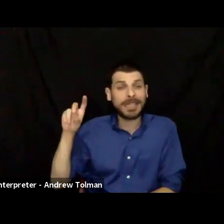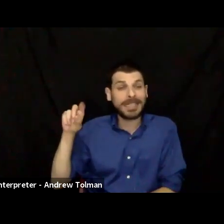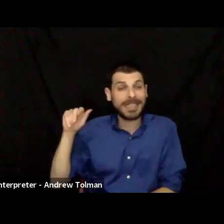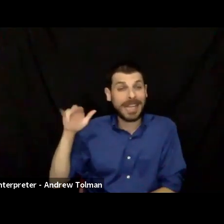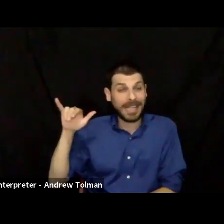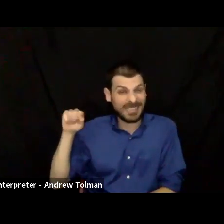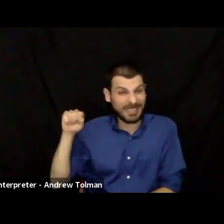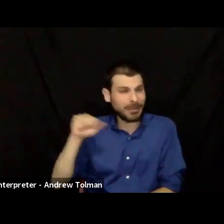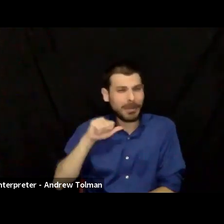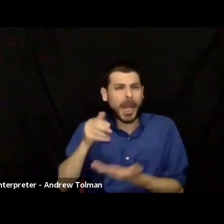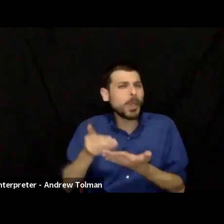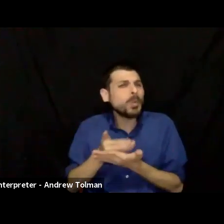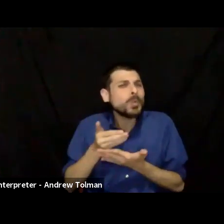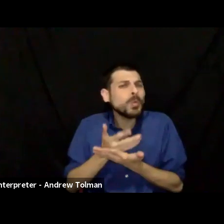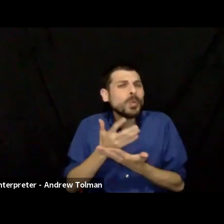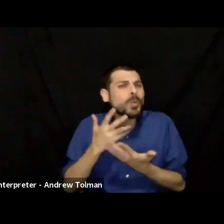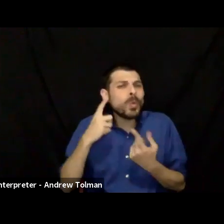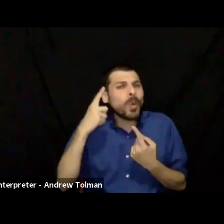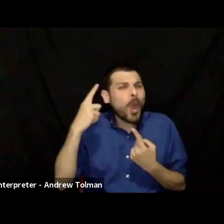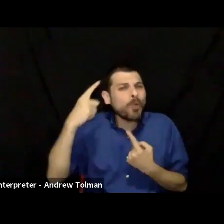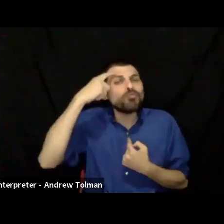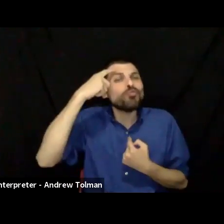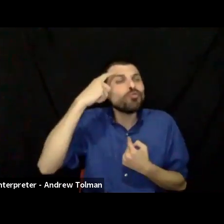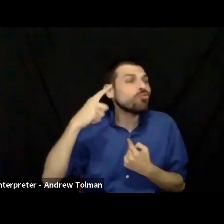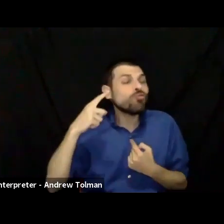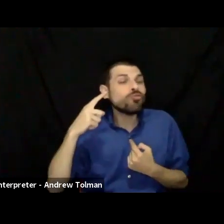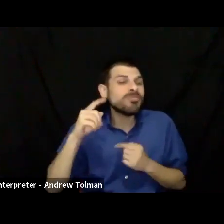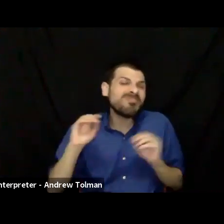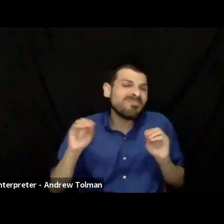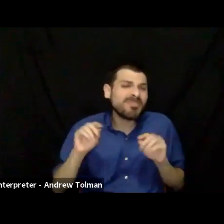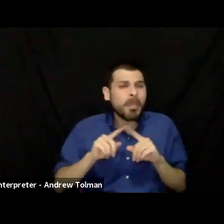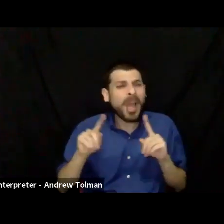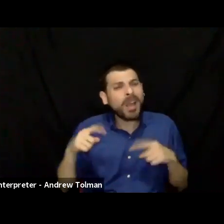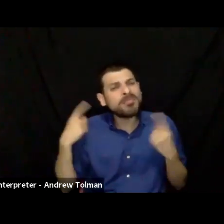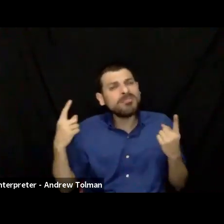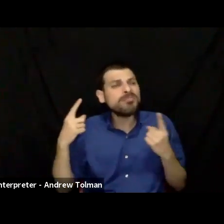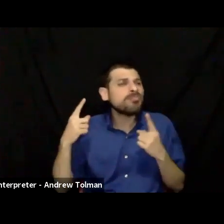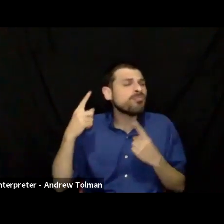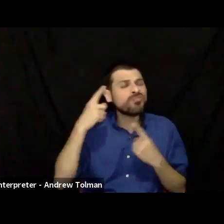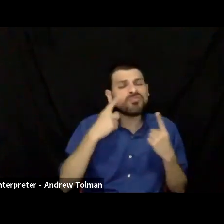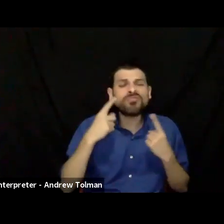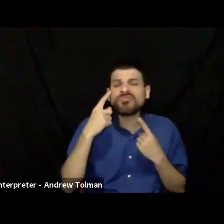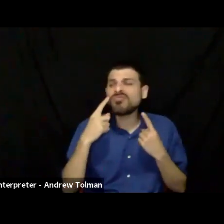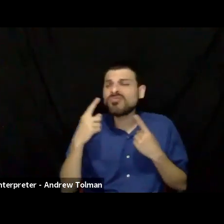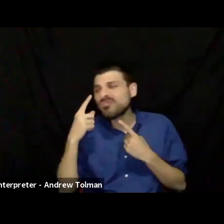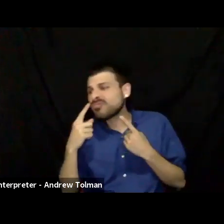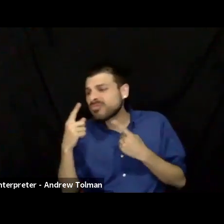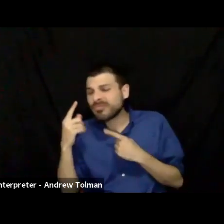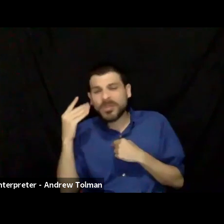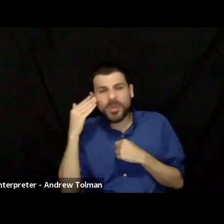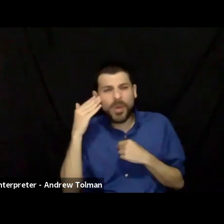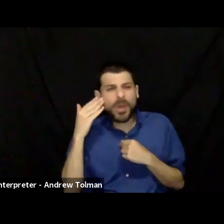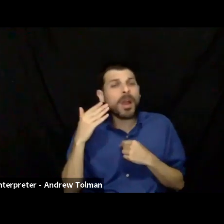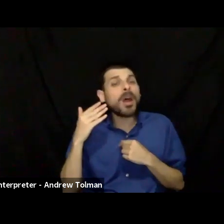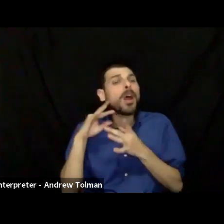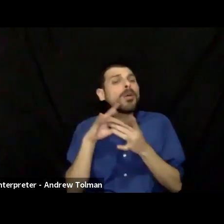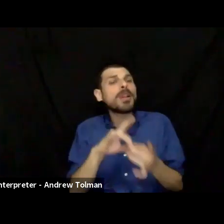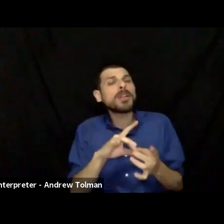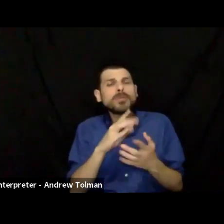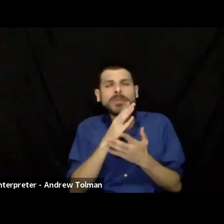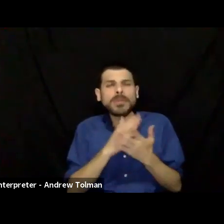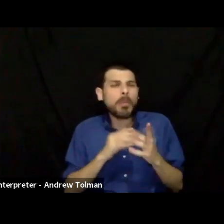always, it's on my mind a lot about some of the most maybe tragic or the heaviest things